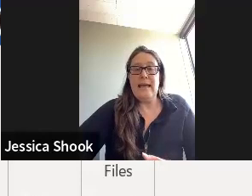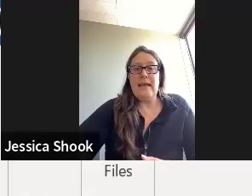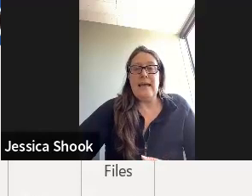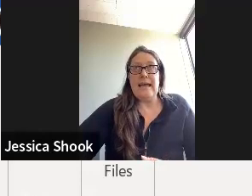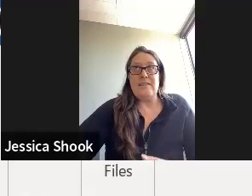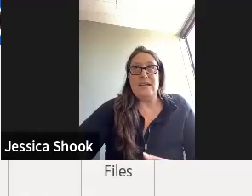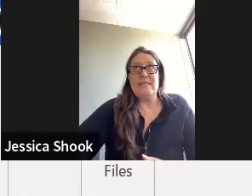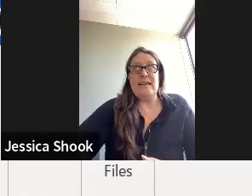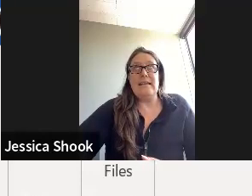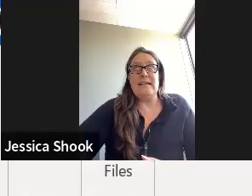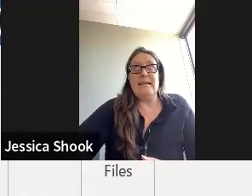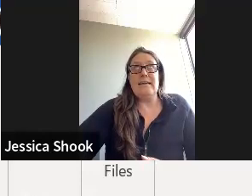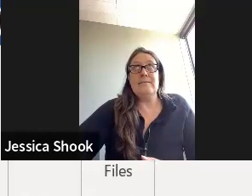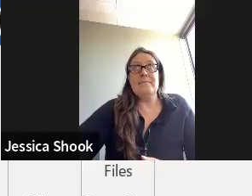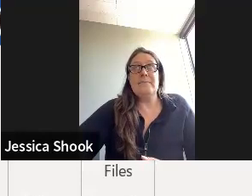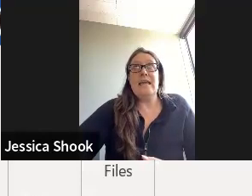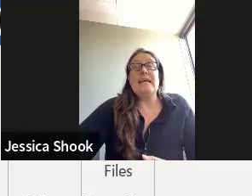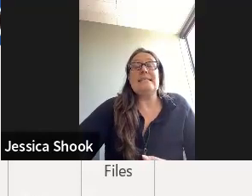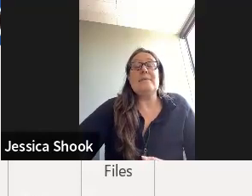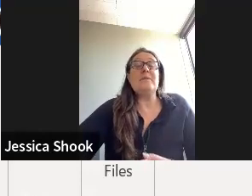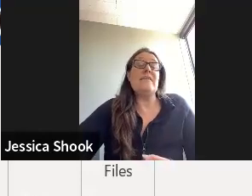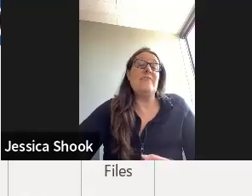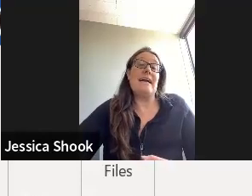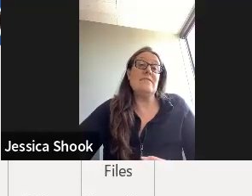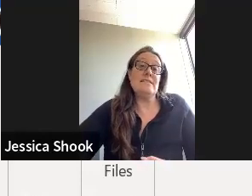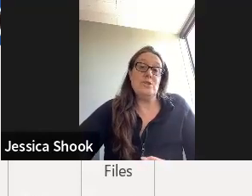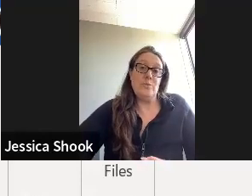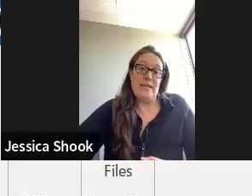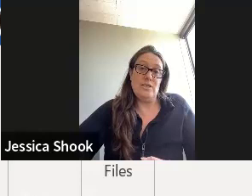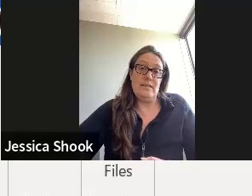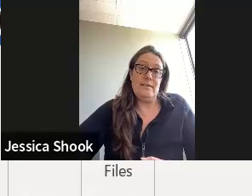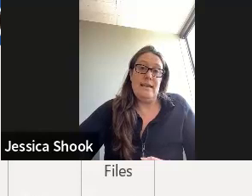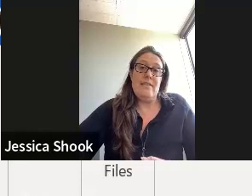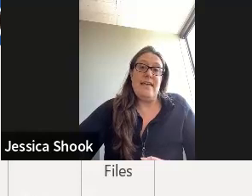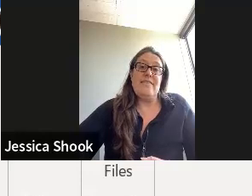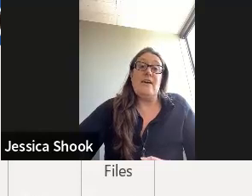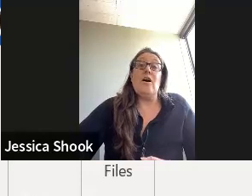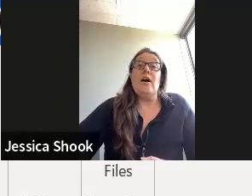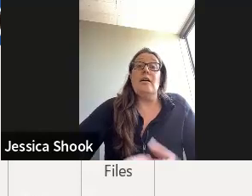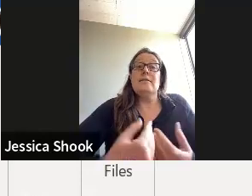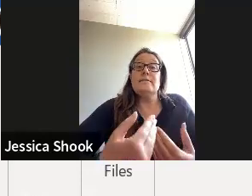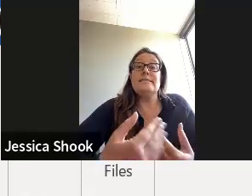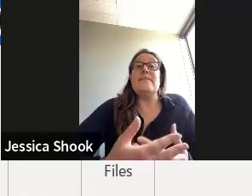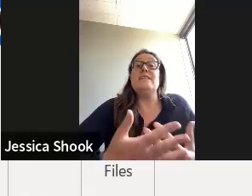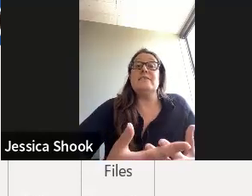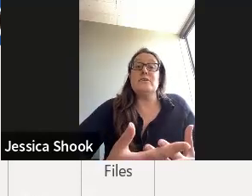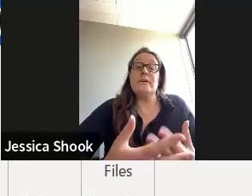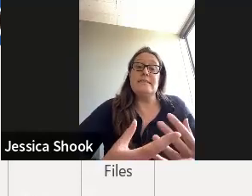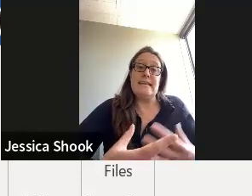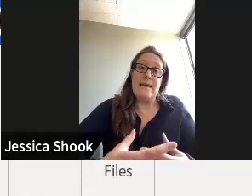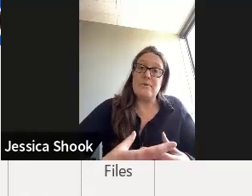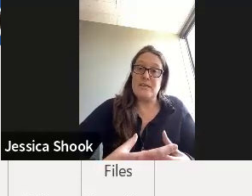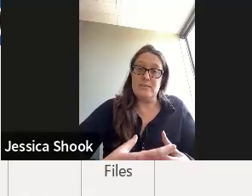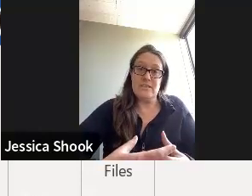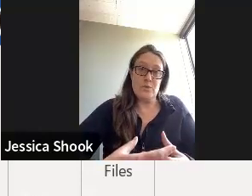people. And I think that it's simply a fact of the situation that there are safety